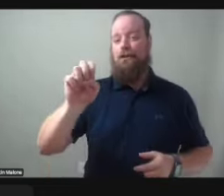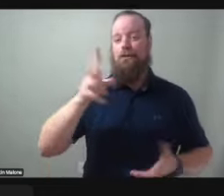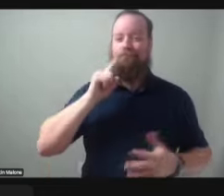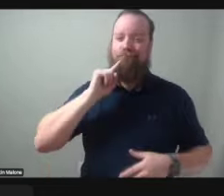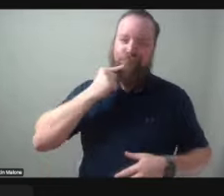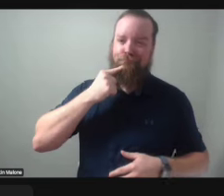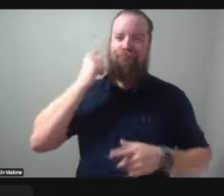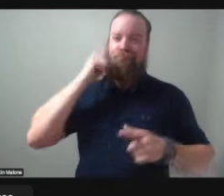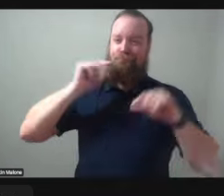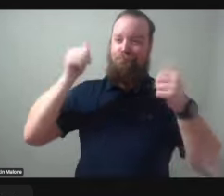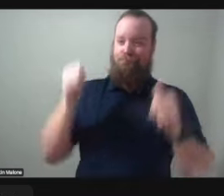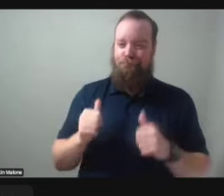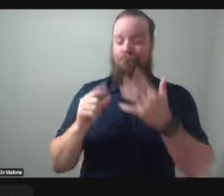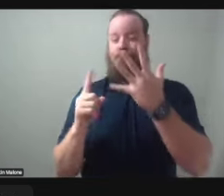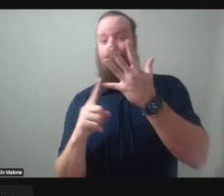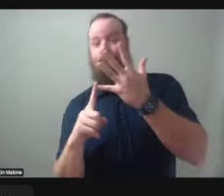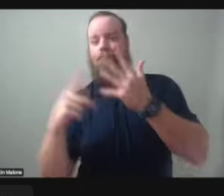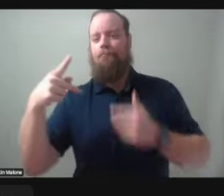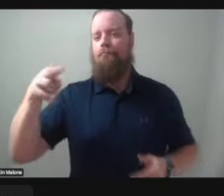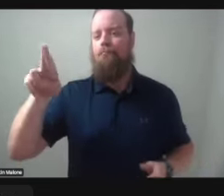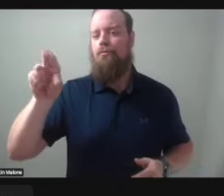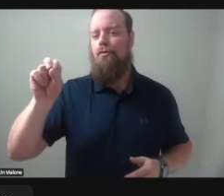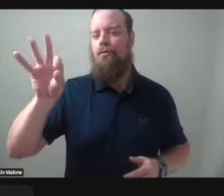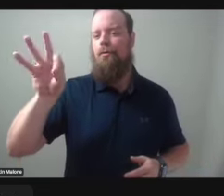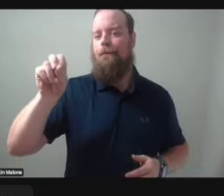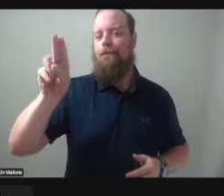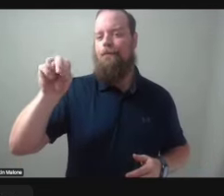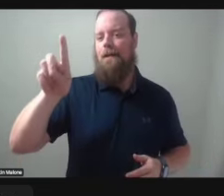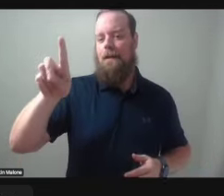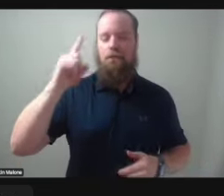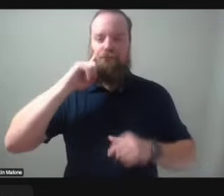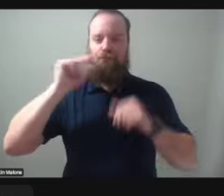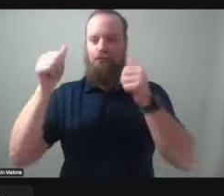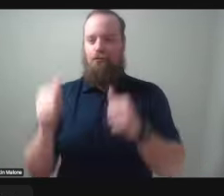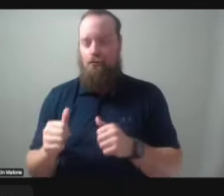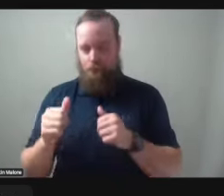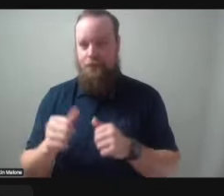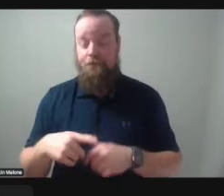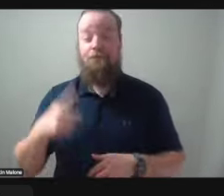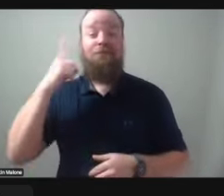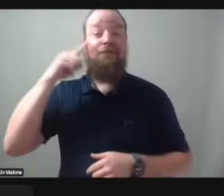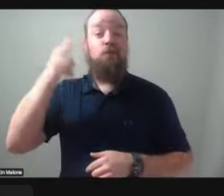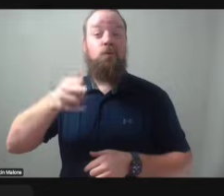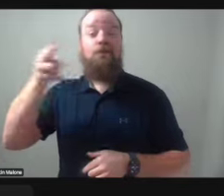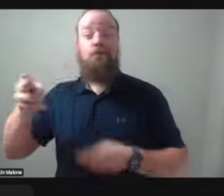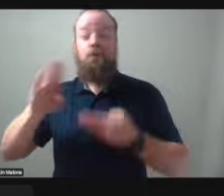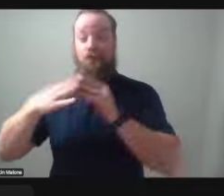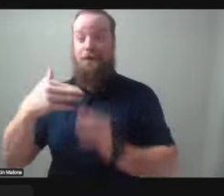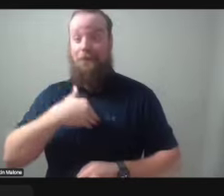From profound to severe hearing loss to a slight hearing